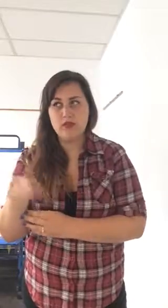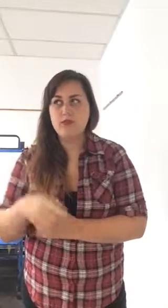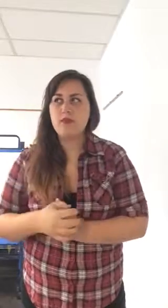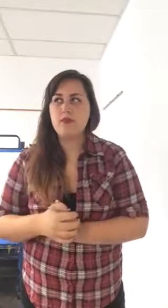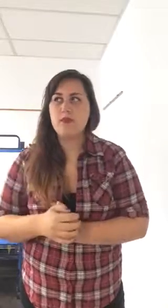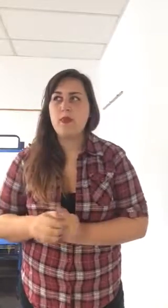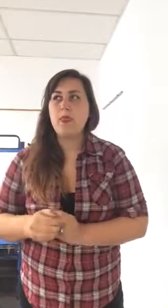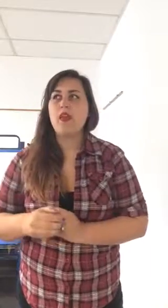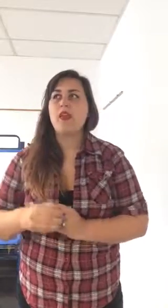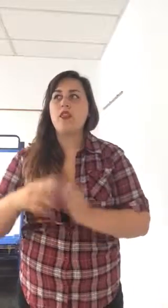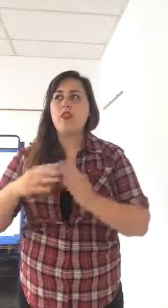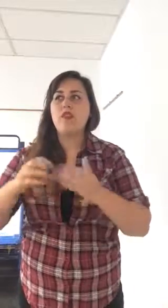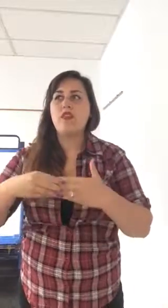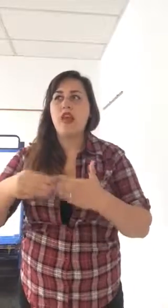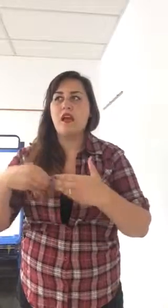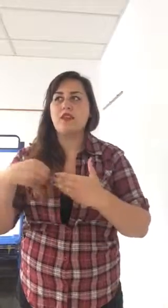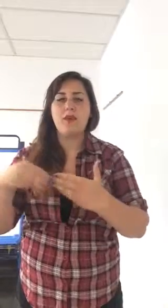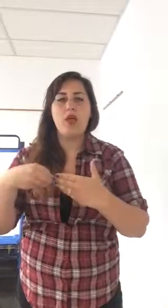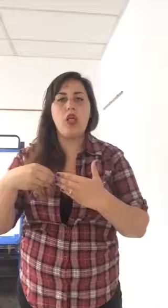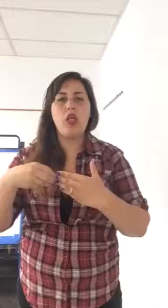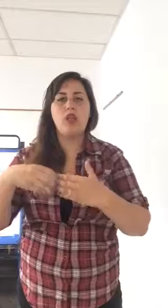They're flexible, they've been more easy. You said that they were surrounded by...